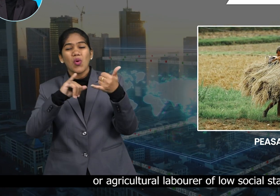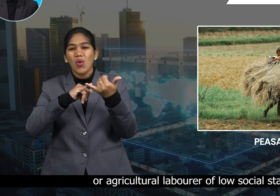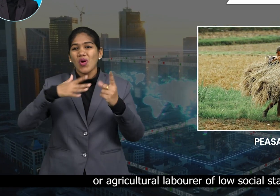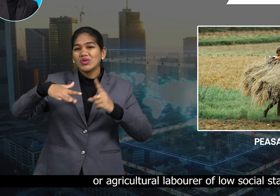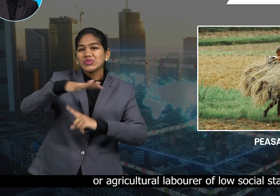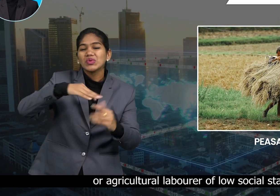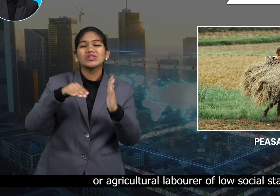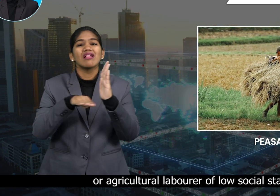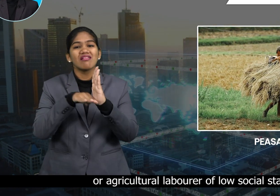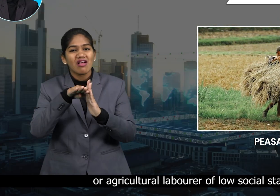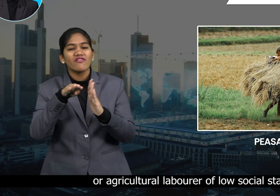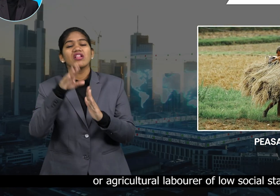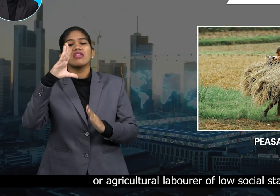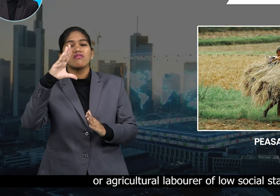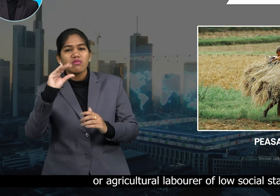status.